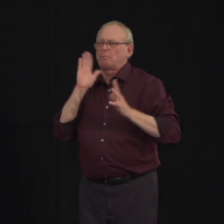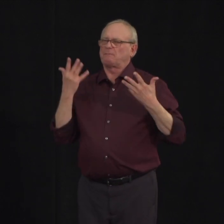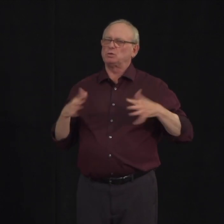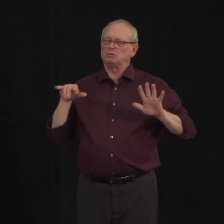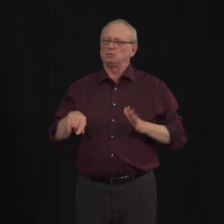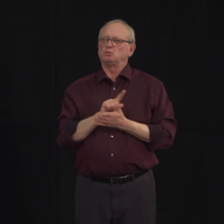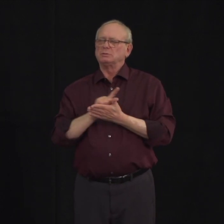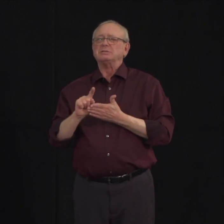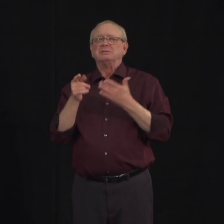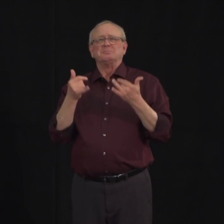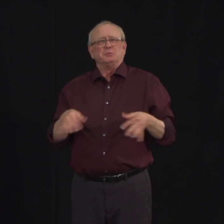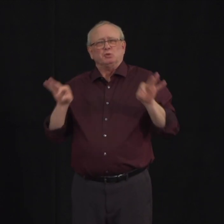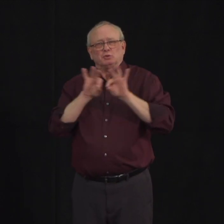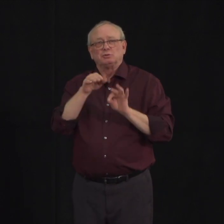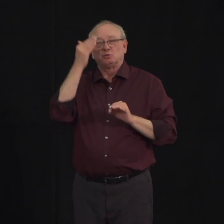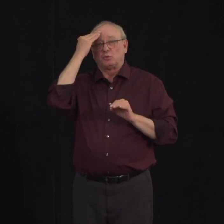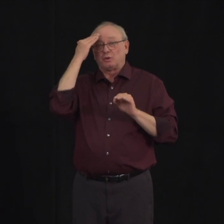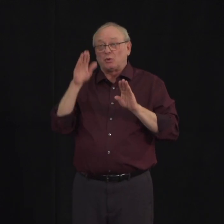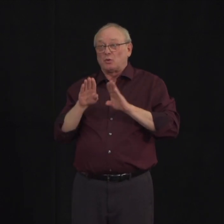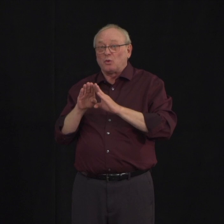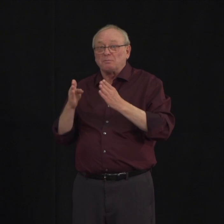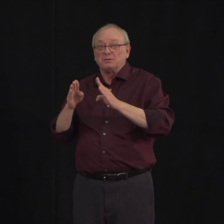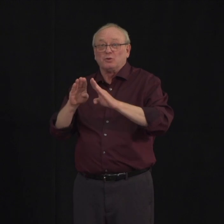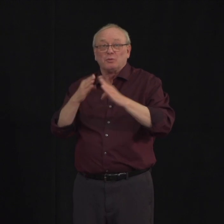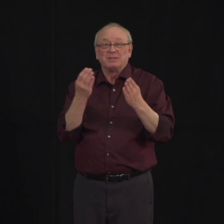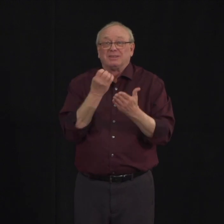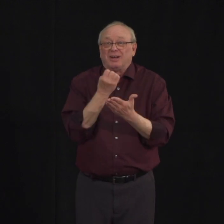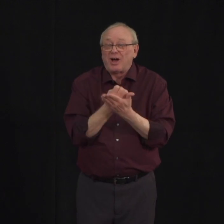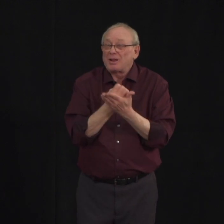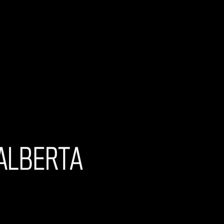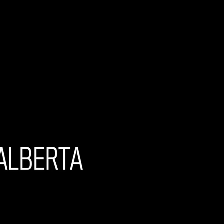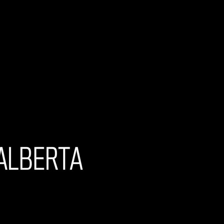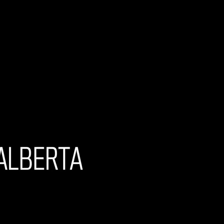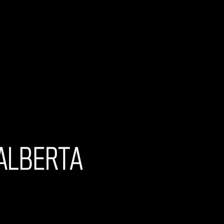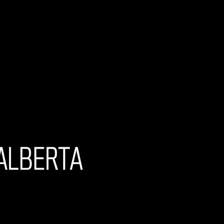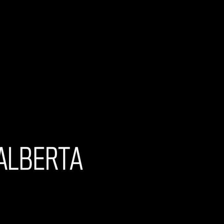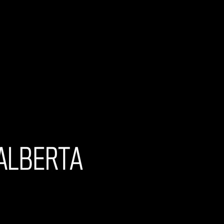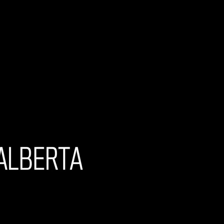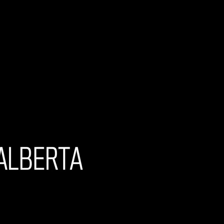do everything we can to prevent the spread at home, when we are out, and when we are at work.